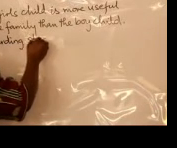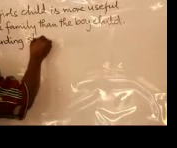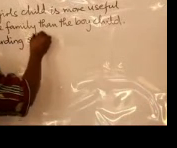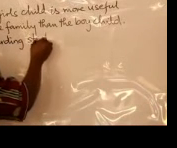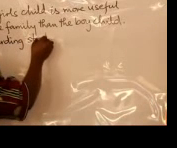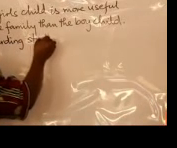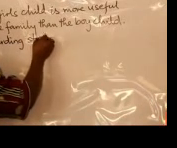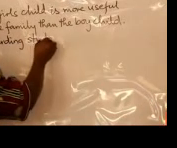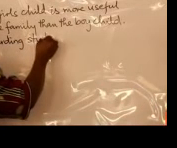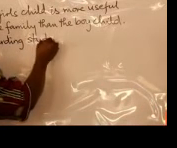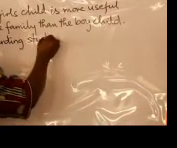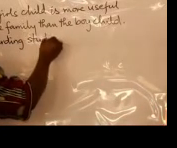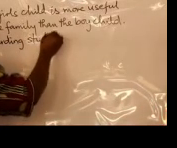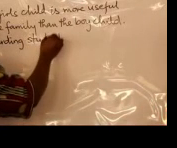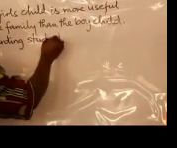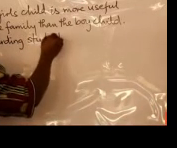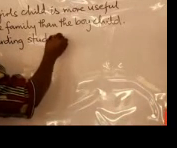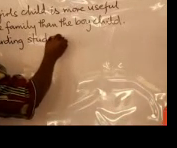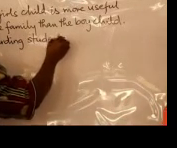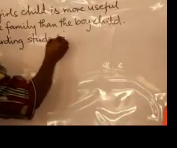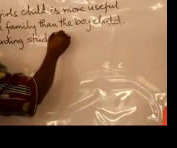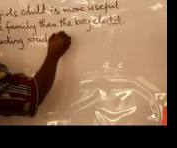Boarding studentship